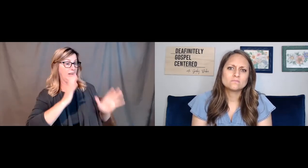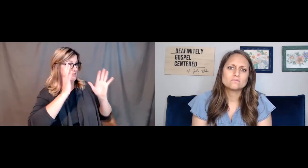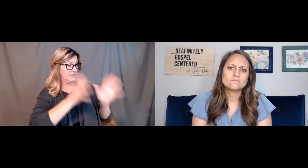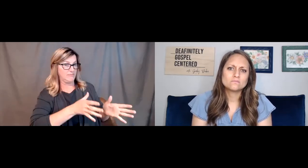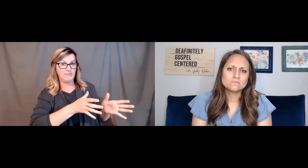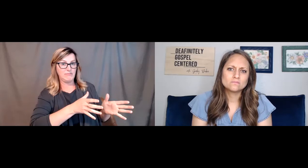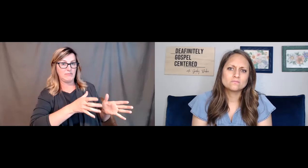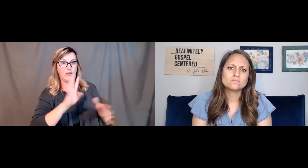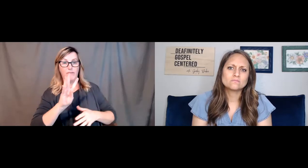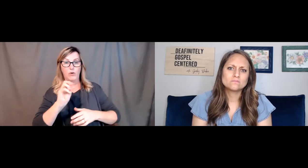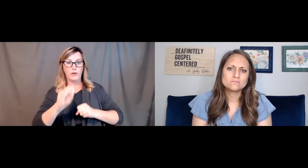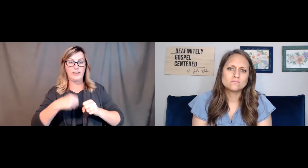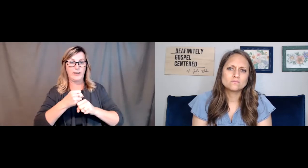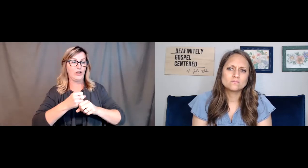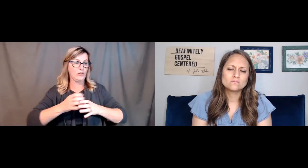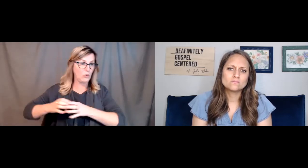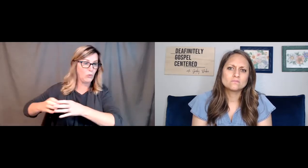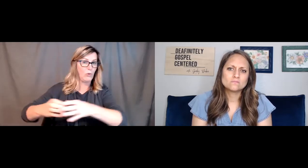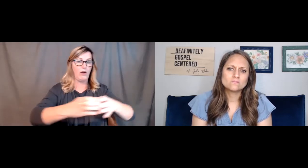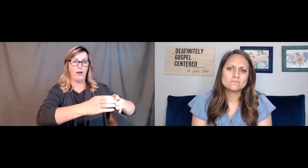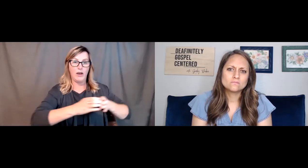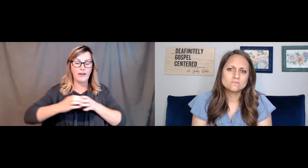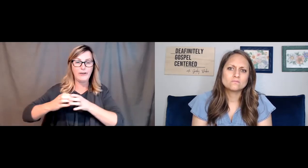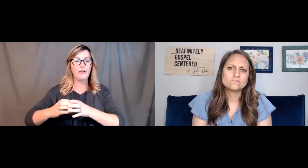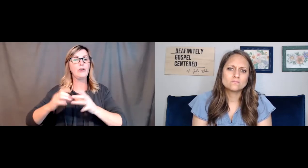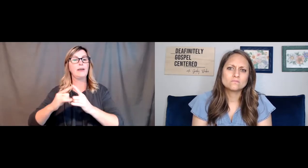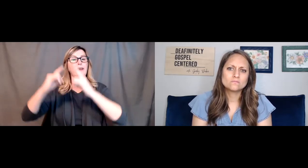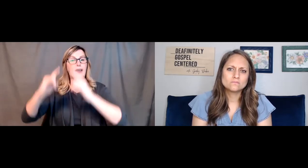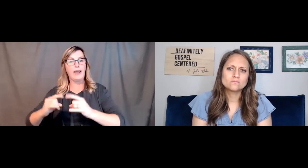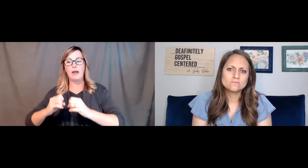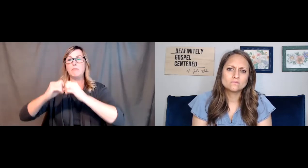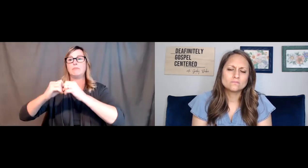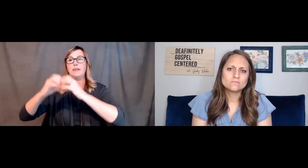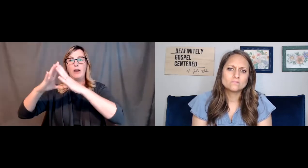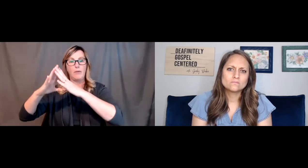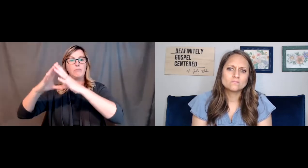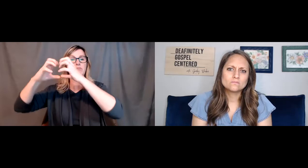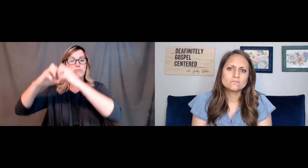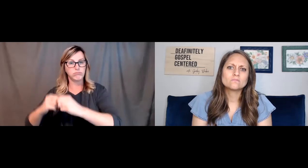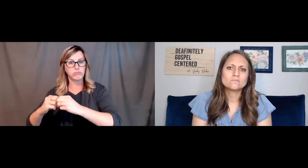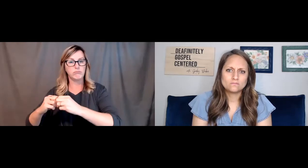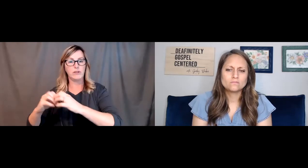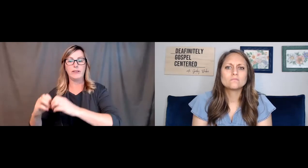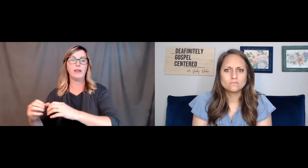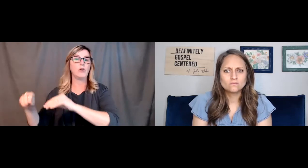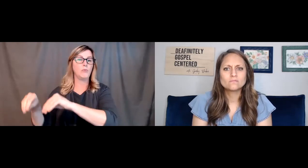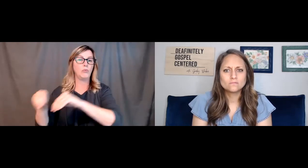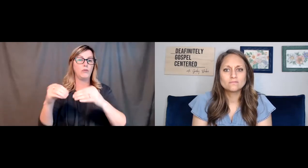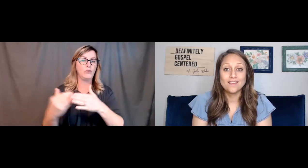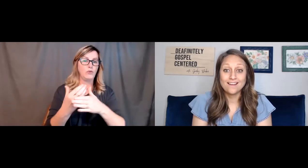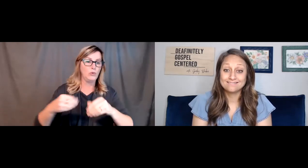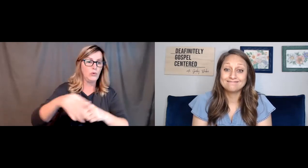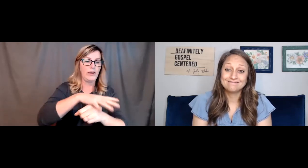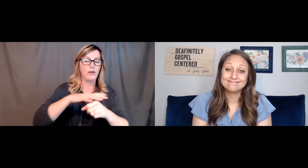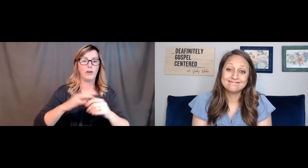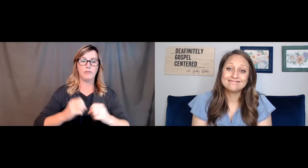And God said that was fine. That was their decision. But they wandered for 40 years as they set up camp, tore down